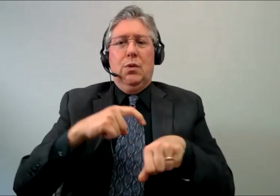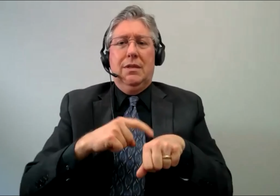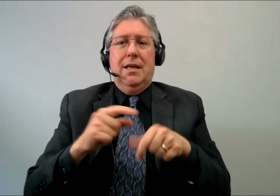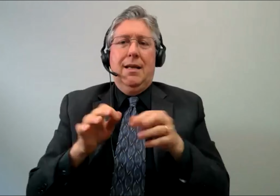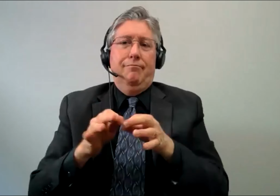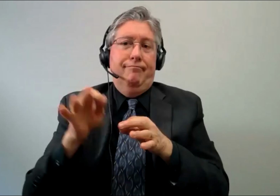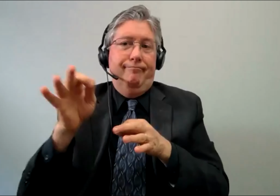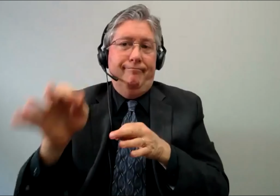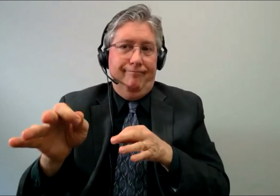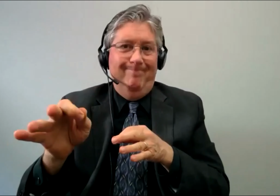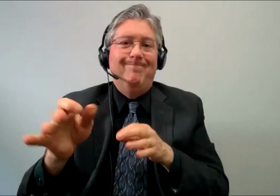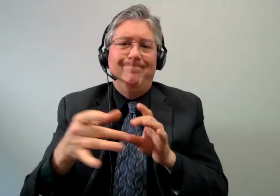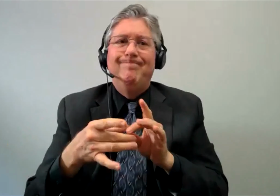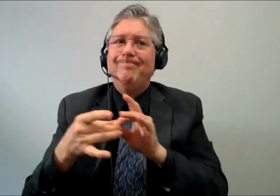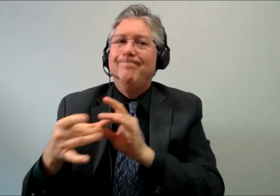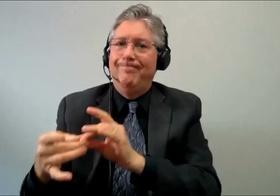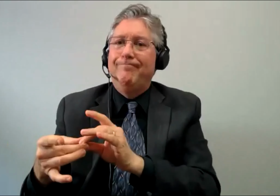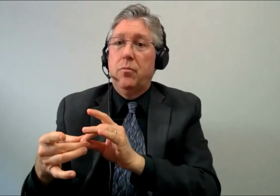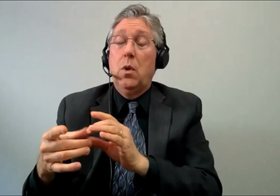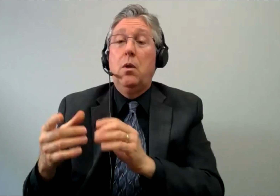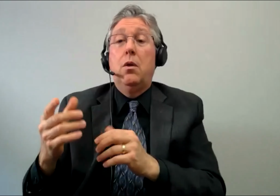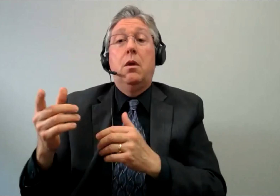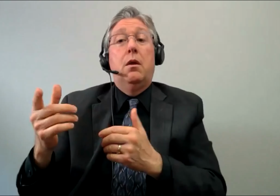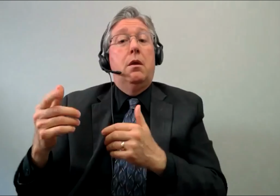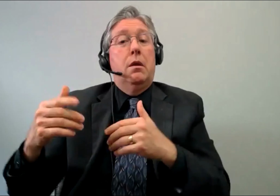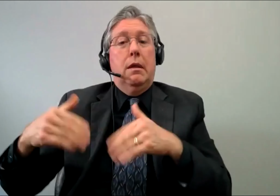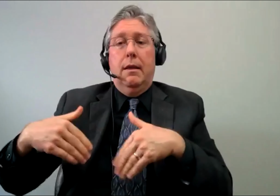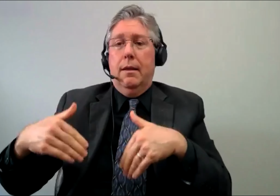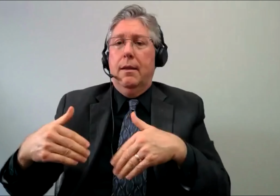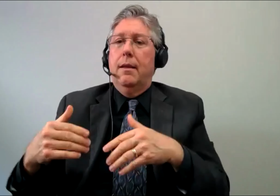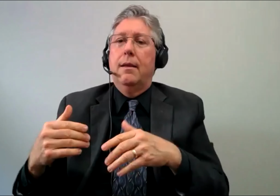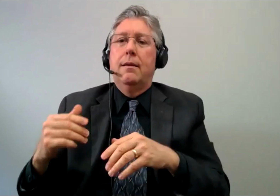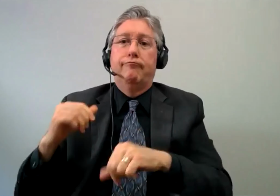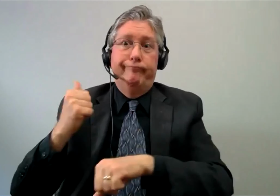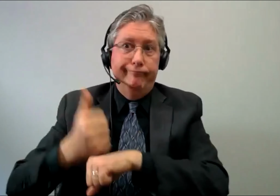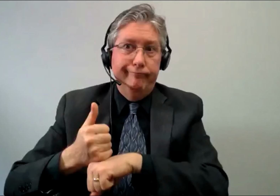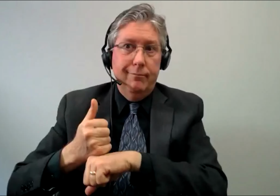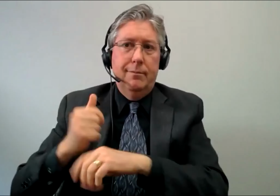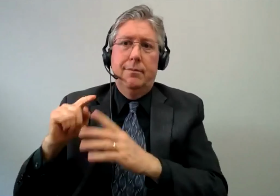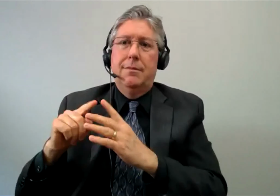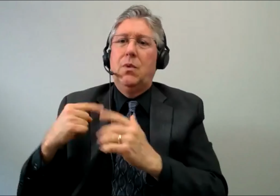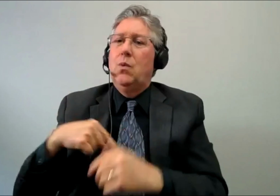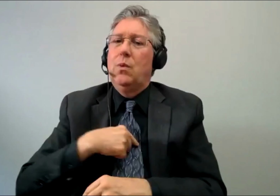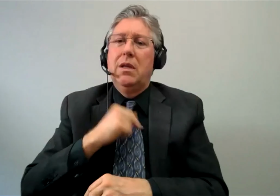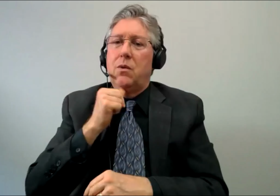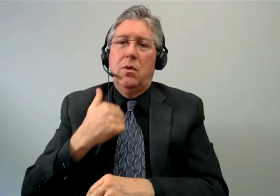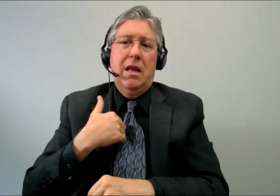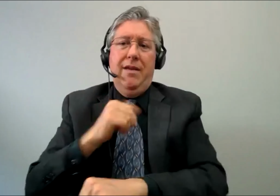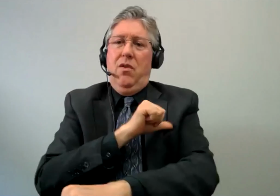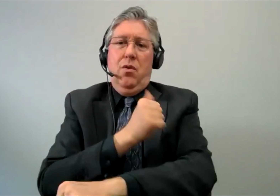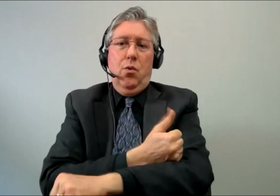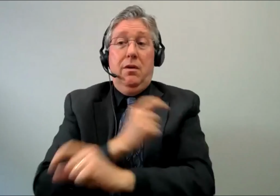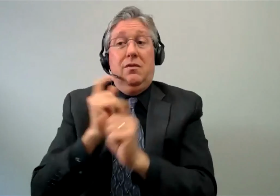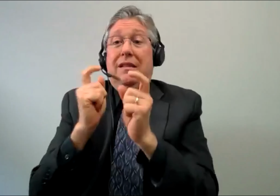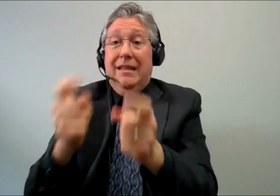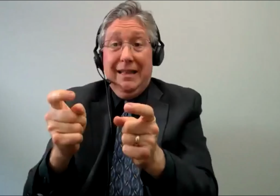delay, because until we have those new rules effective, we don't have the authority to grant those